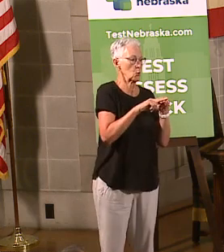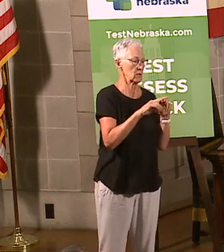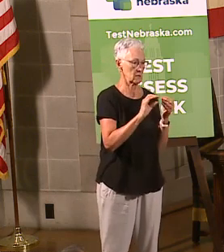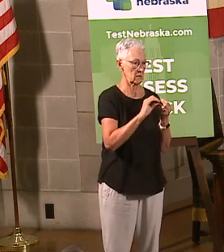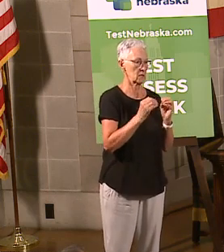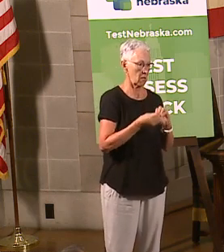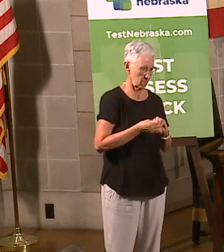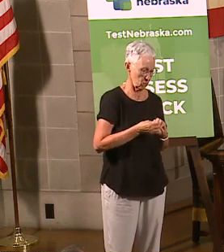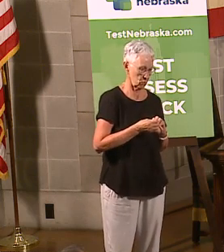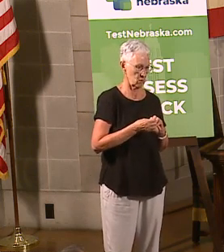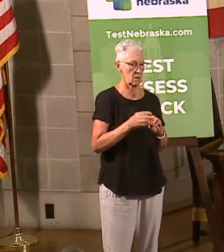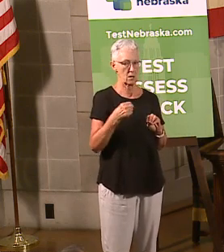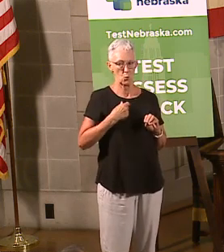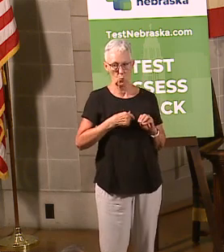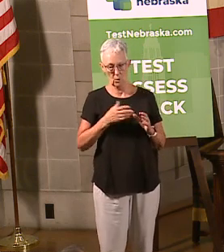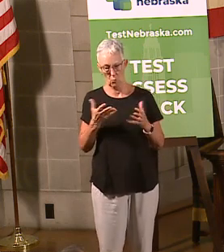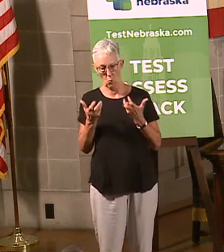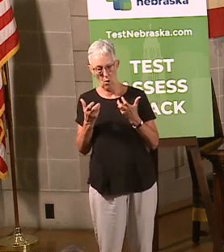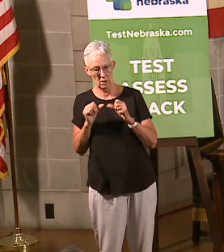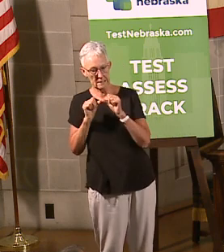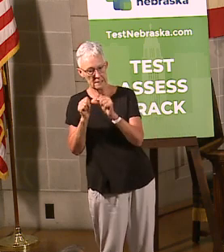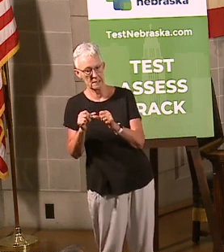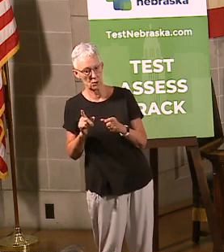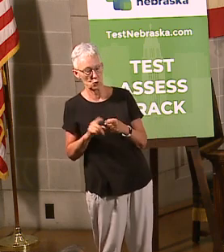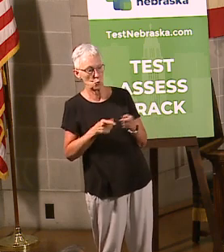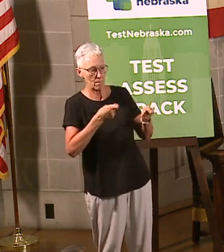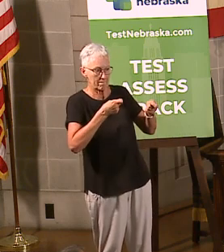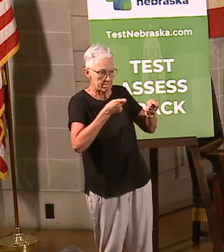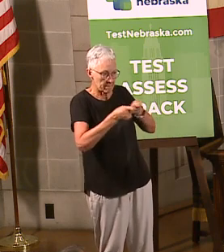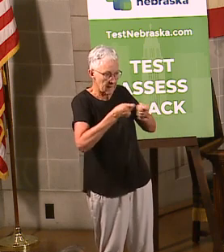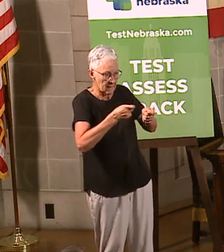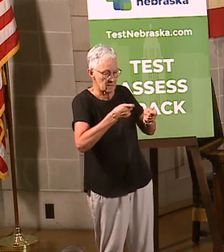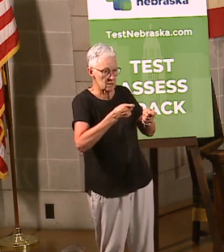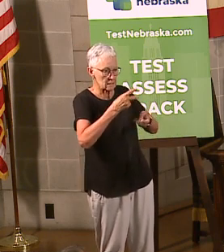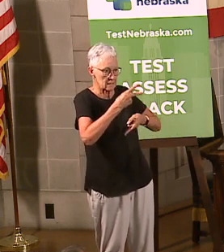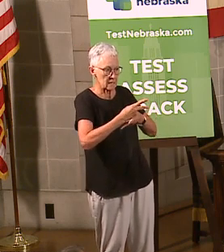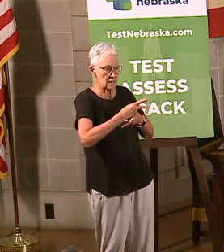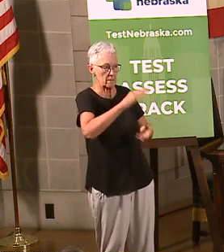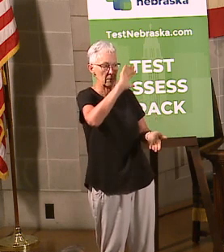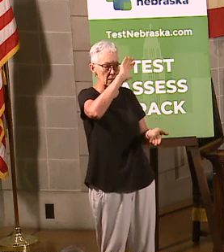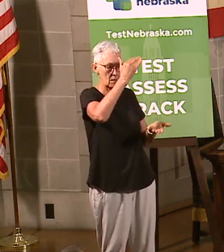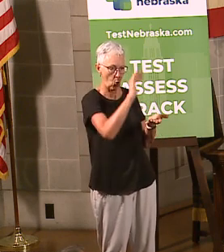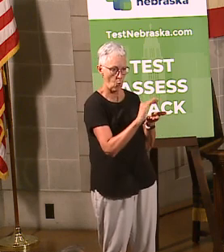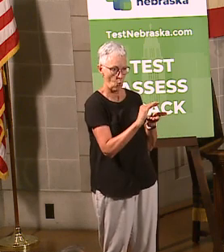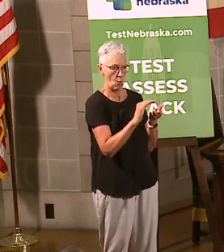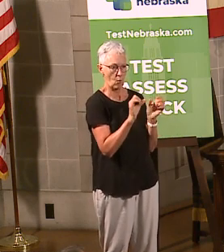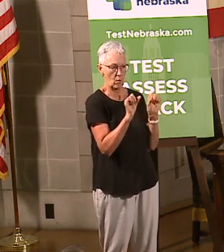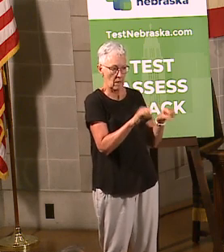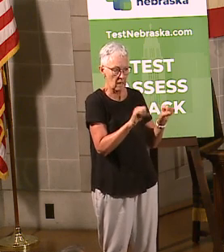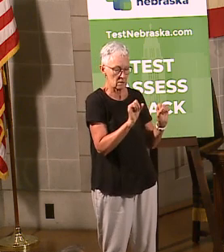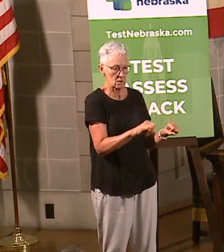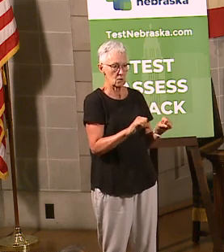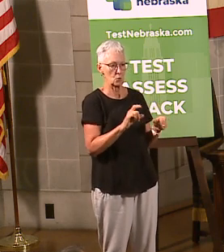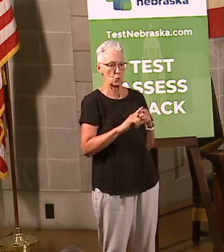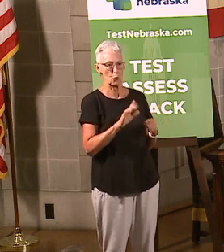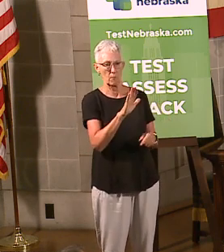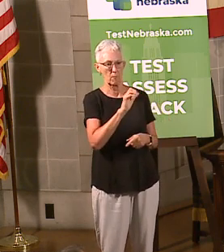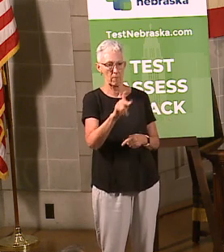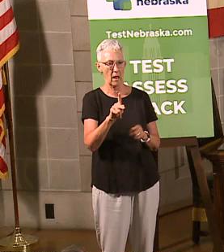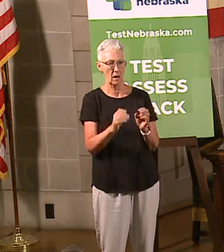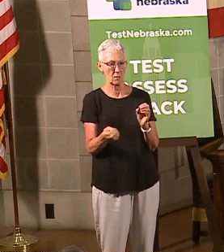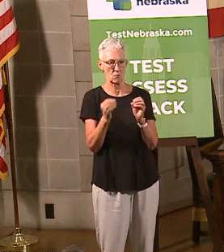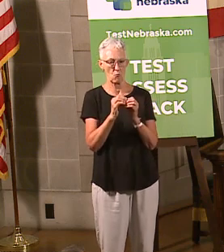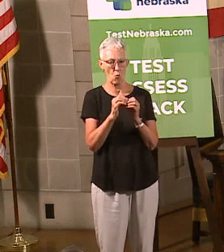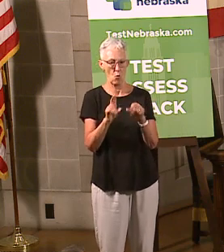we want to continue to manage this. We have to manage it for the long term. This is part of our steps to allow people to start returning to a more normal life.